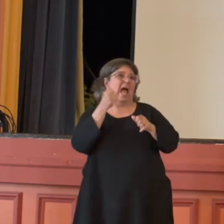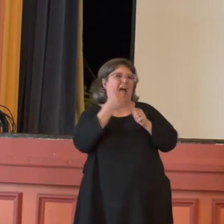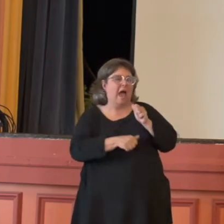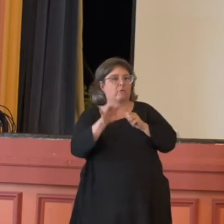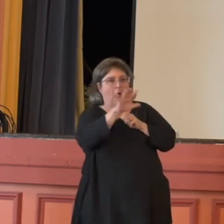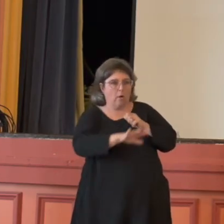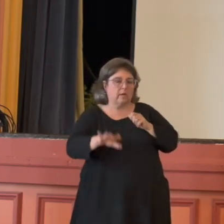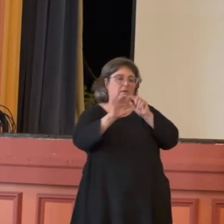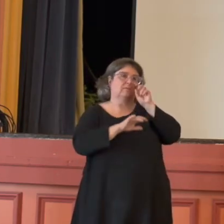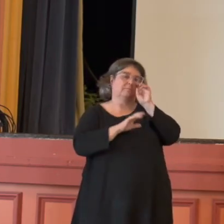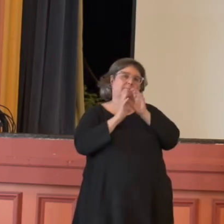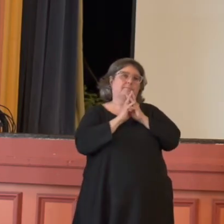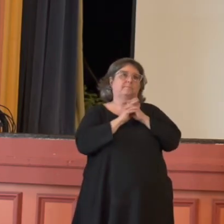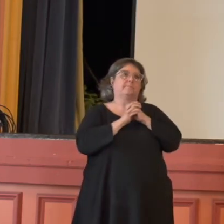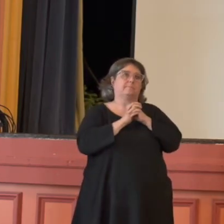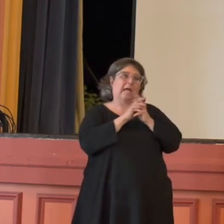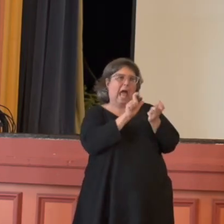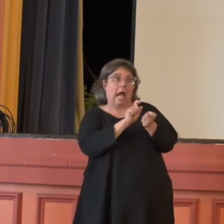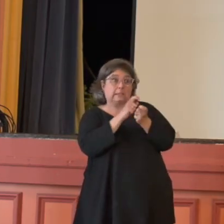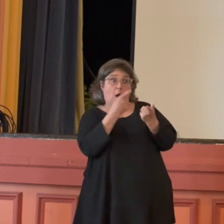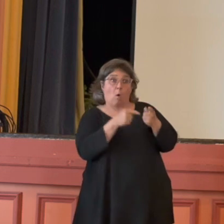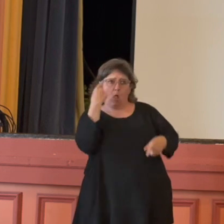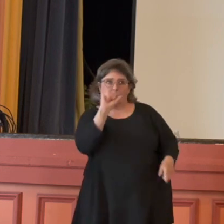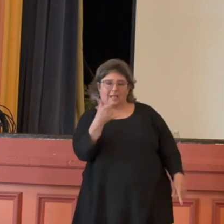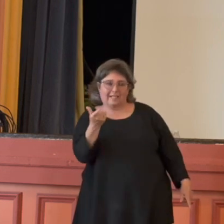those locations, but exactly what it will